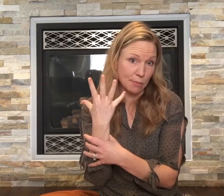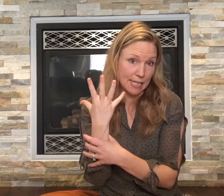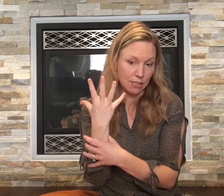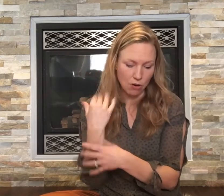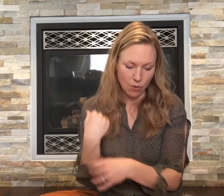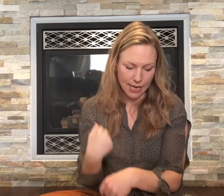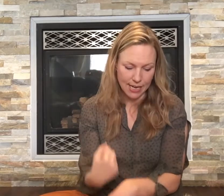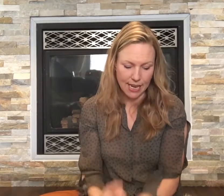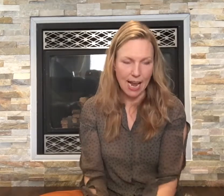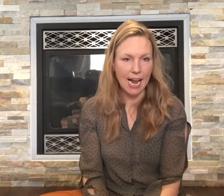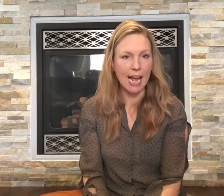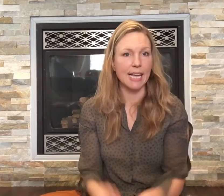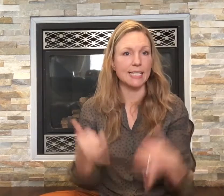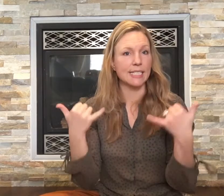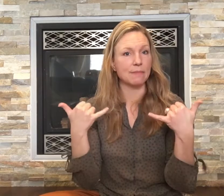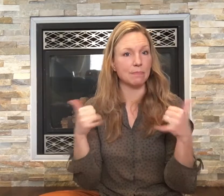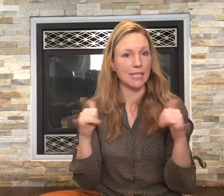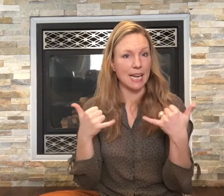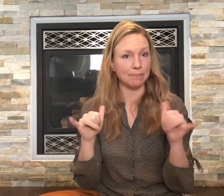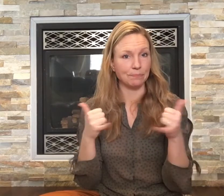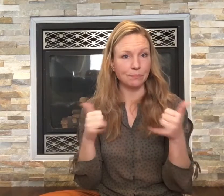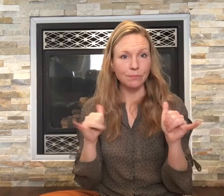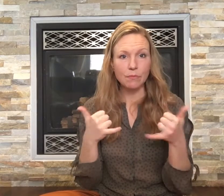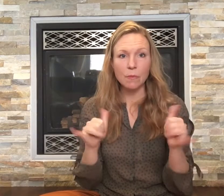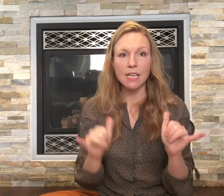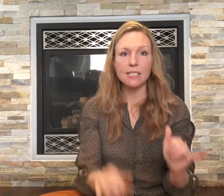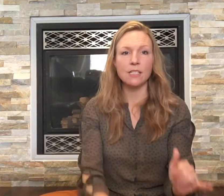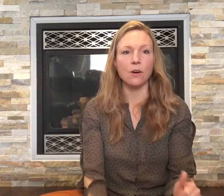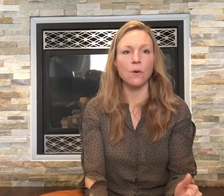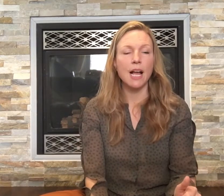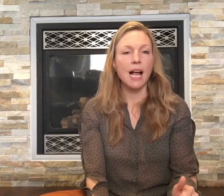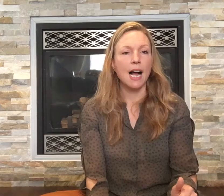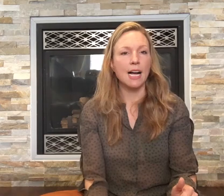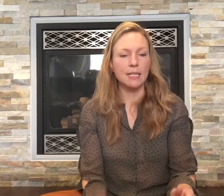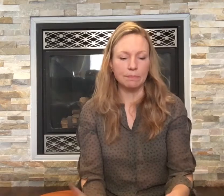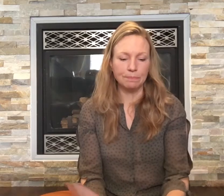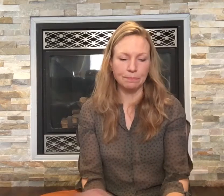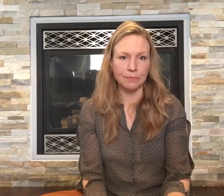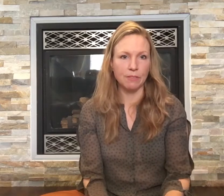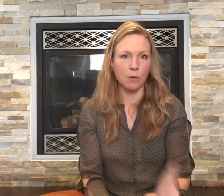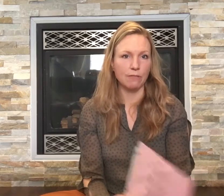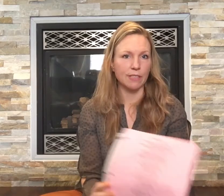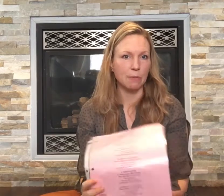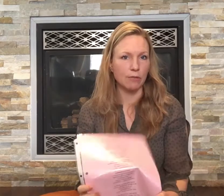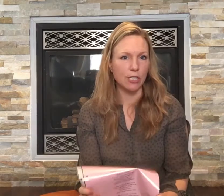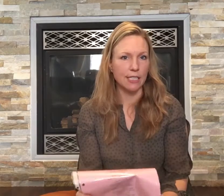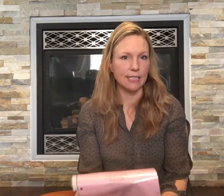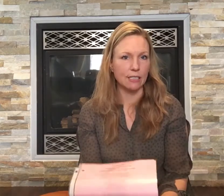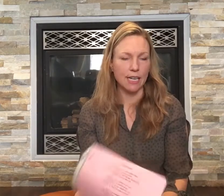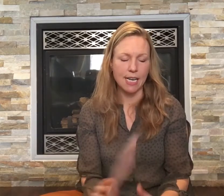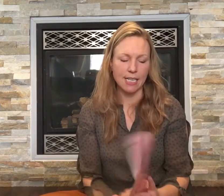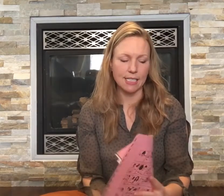plant growing, and play. So, if you want to flip over to the